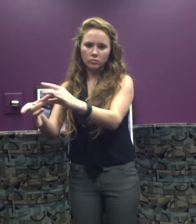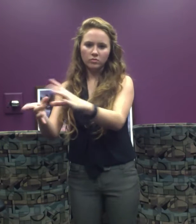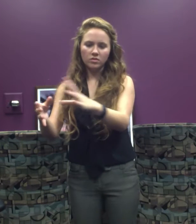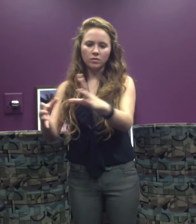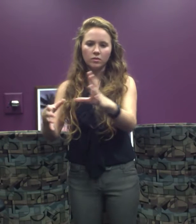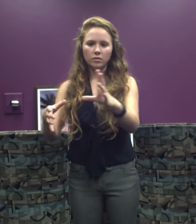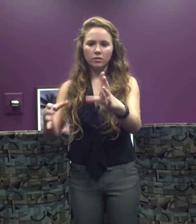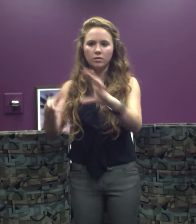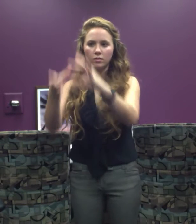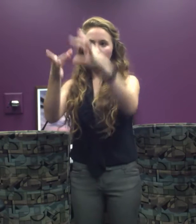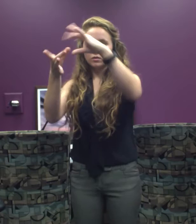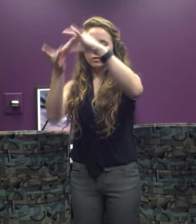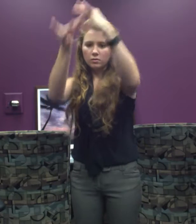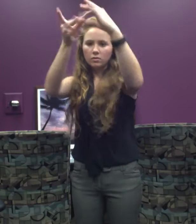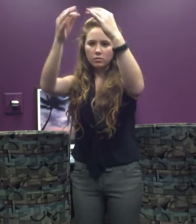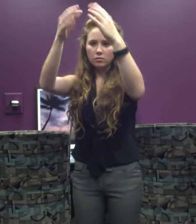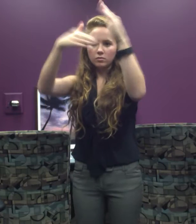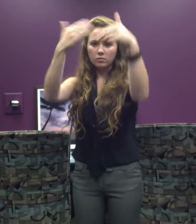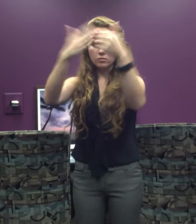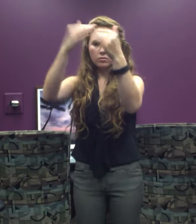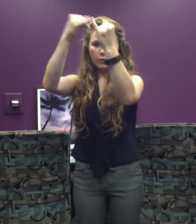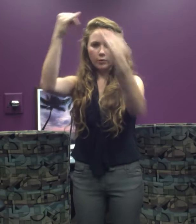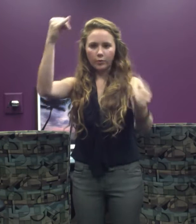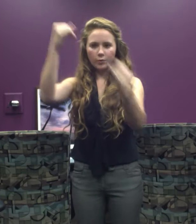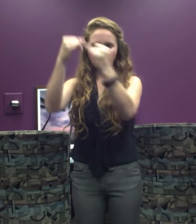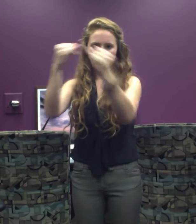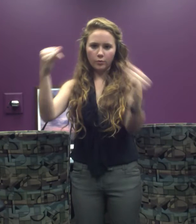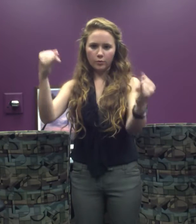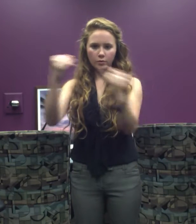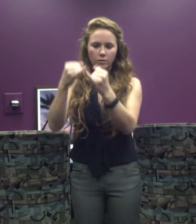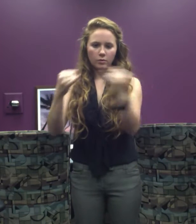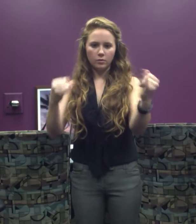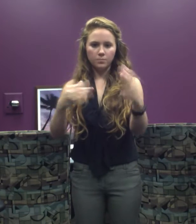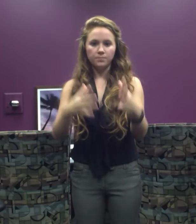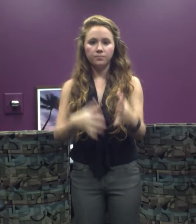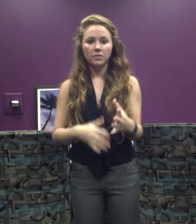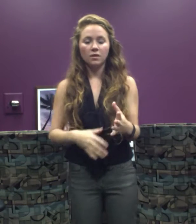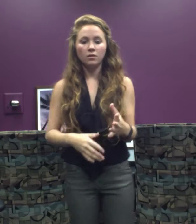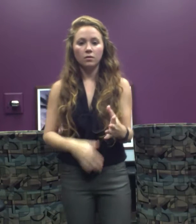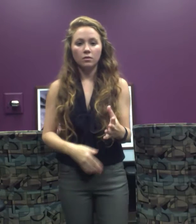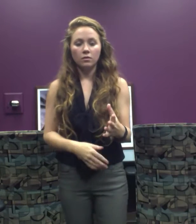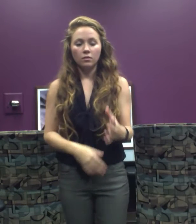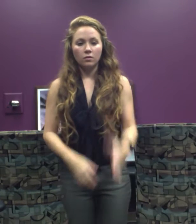The success of your project next week will depend on how well you draw to the vanishing point. Yes?